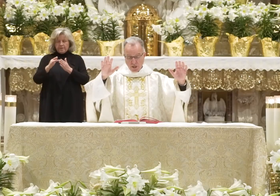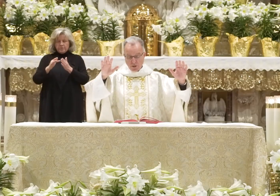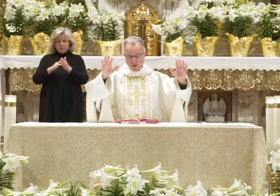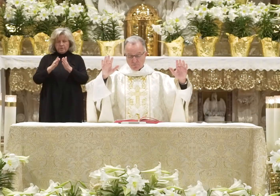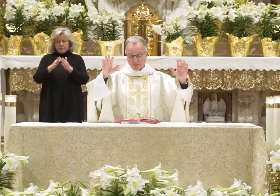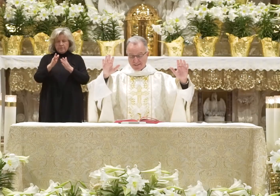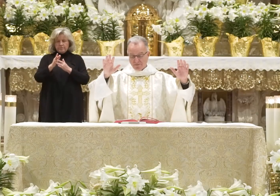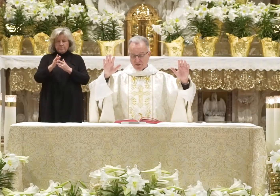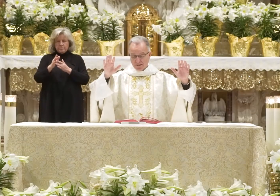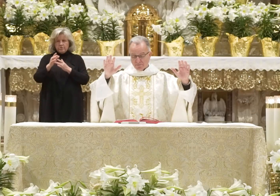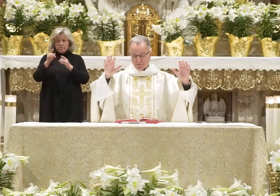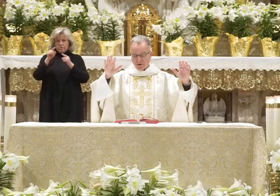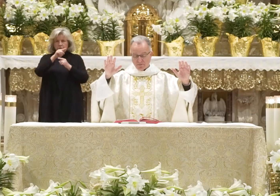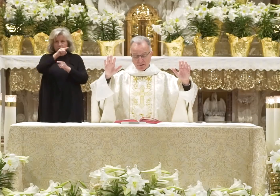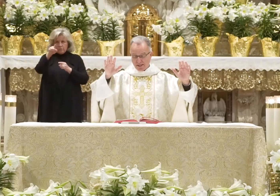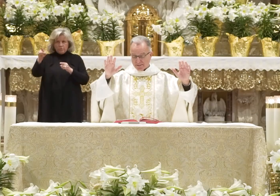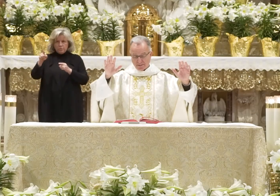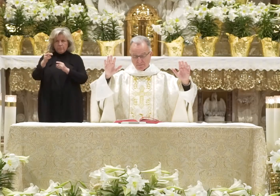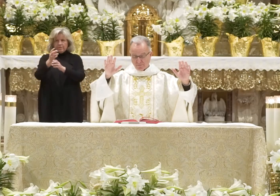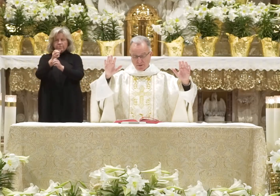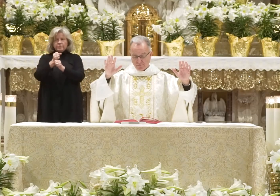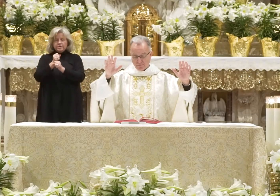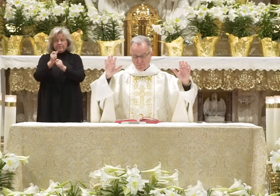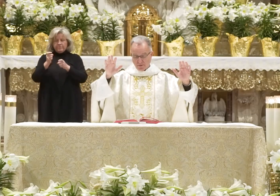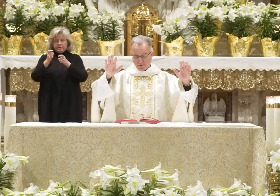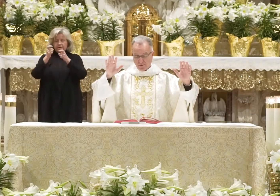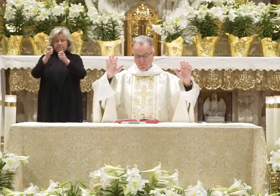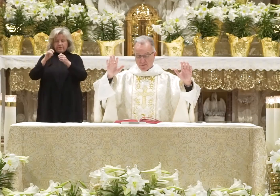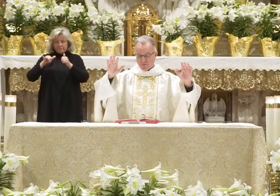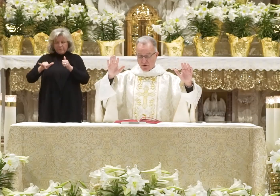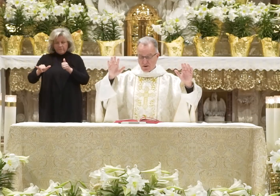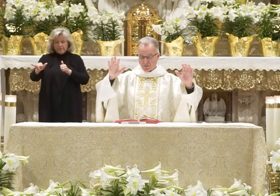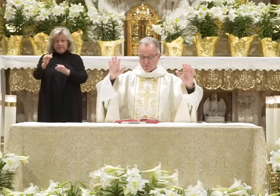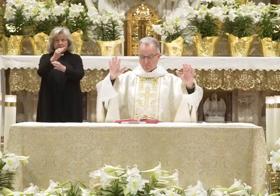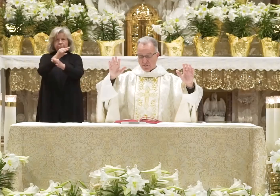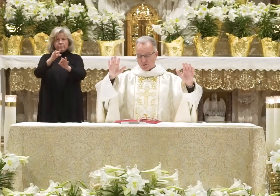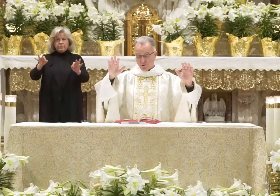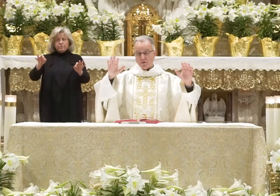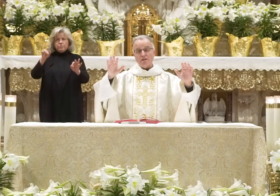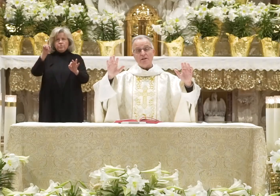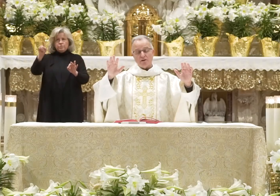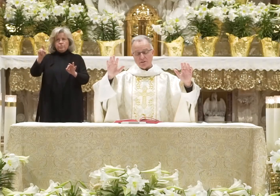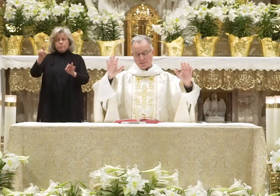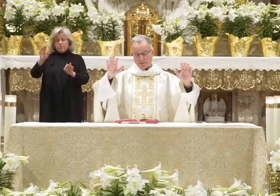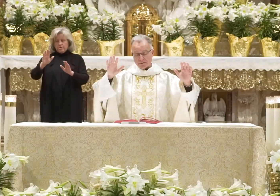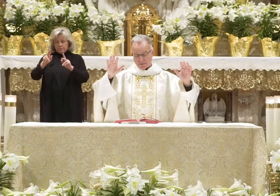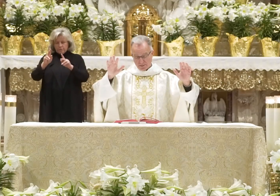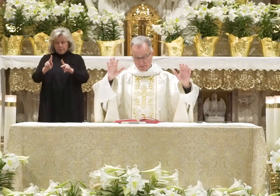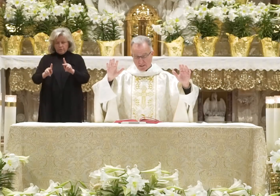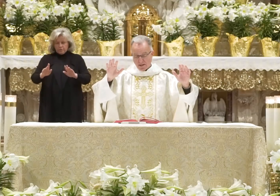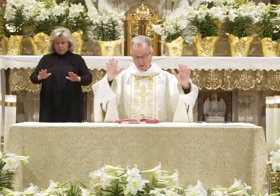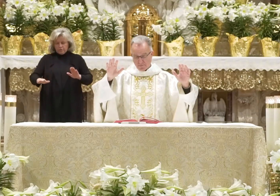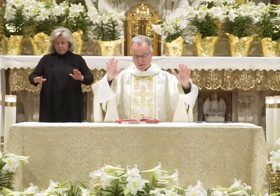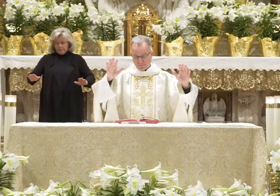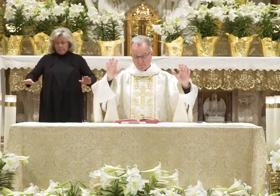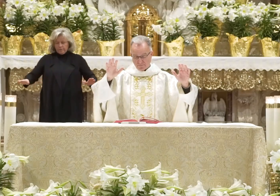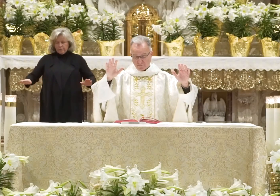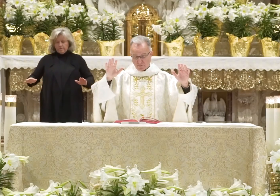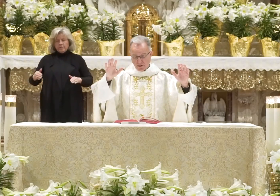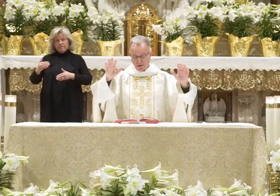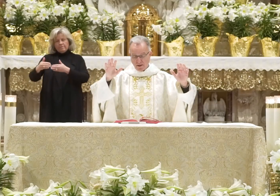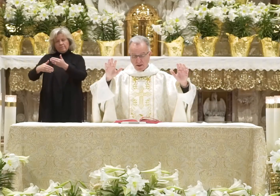work you have received the gift of everlasting freedom, make you heirs to an eternal inheritance.